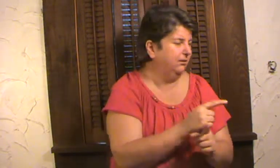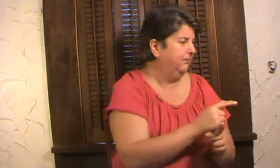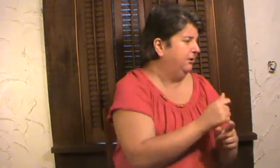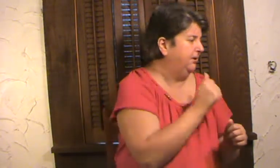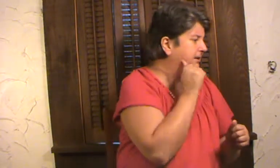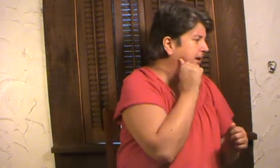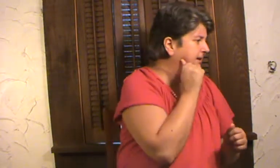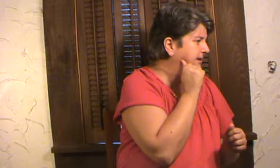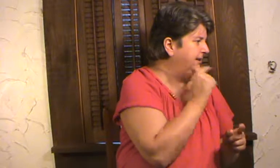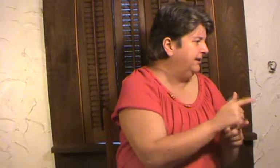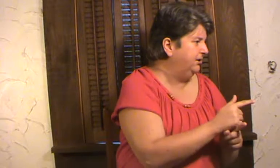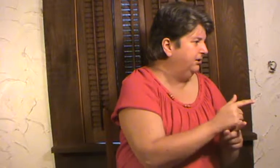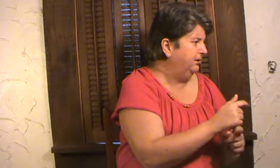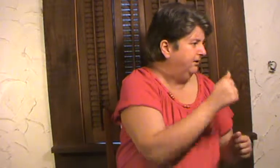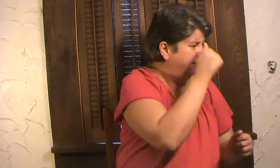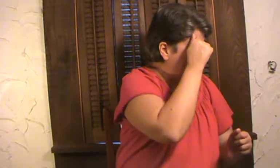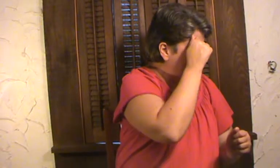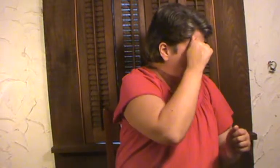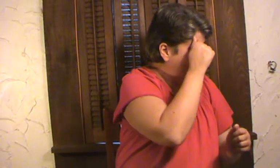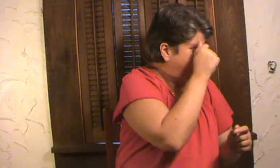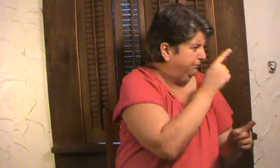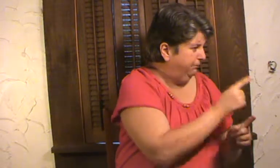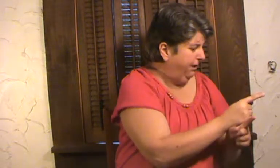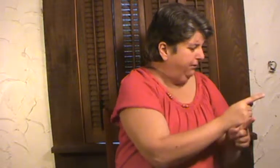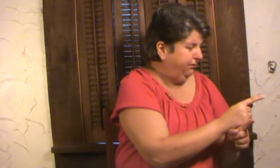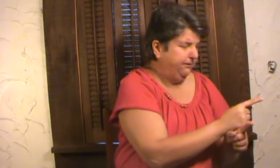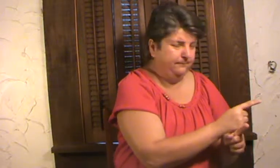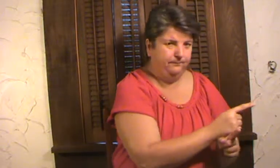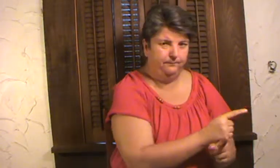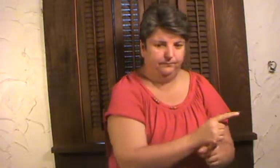Let me do this side. Sister, brother.